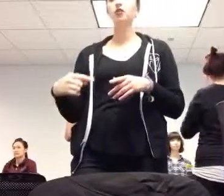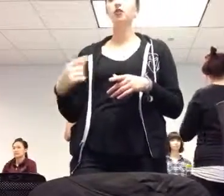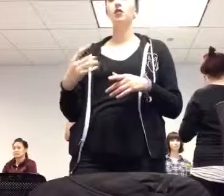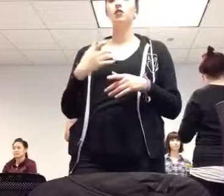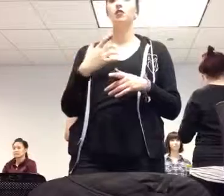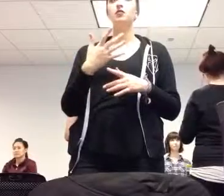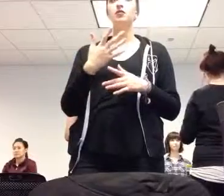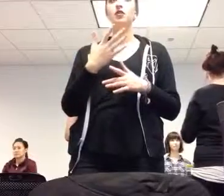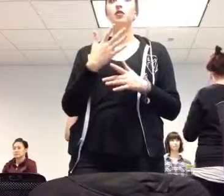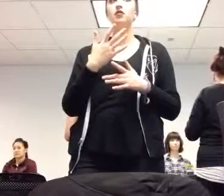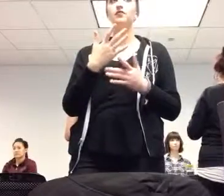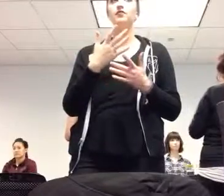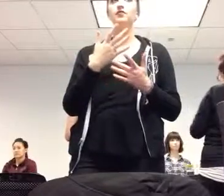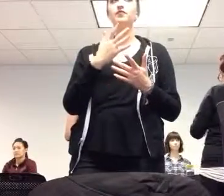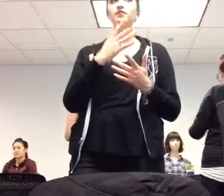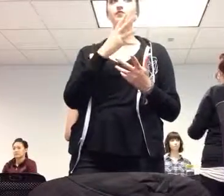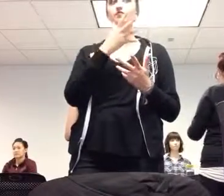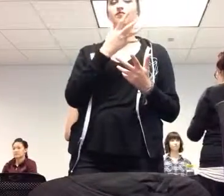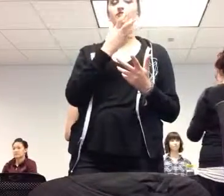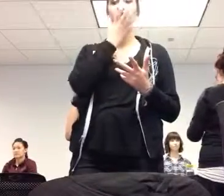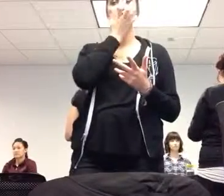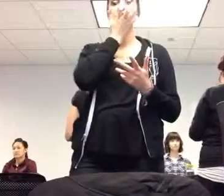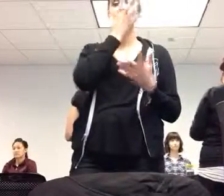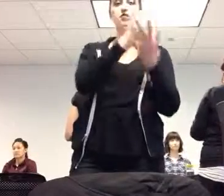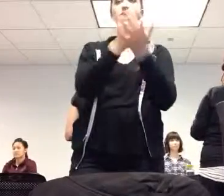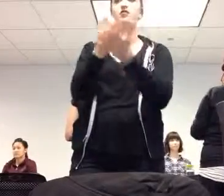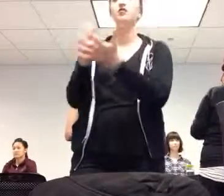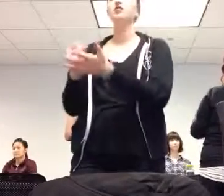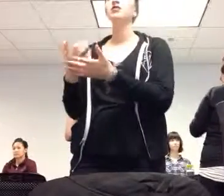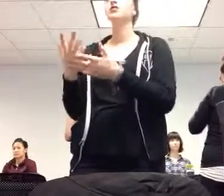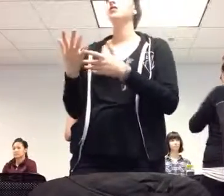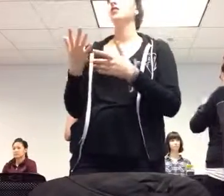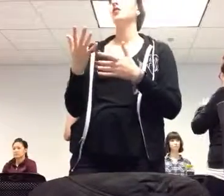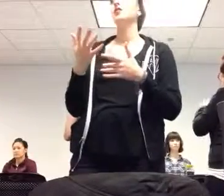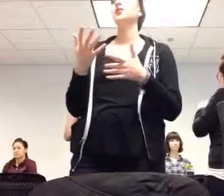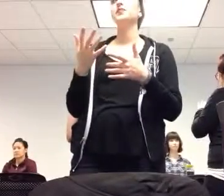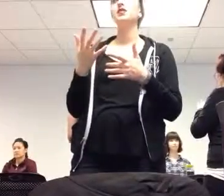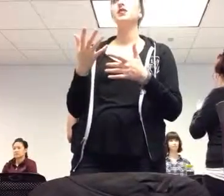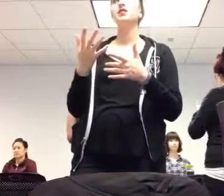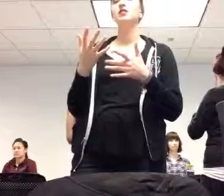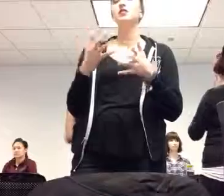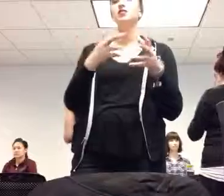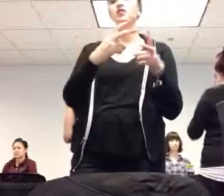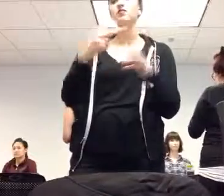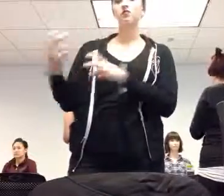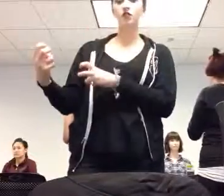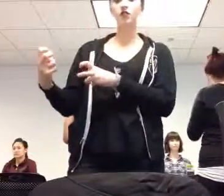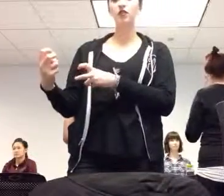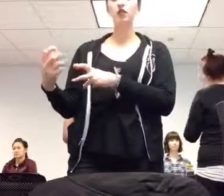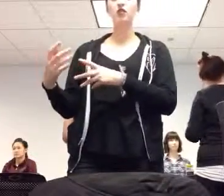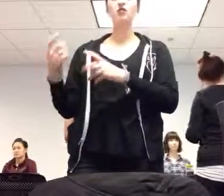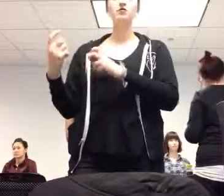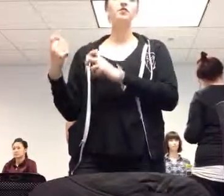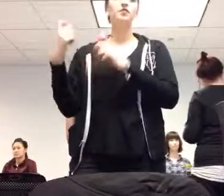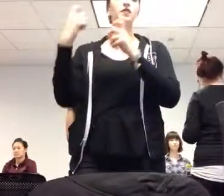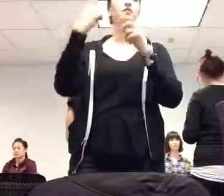Hungary and send back really poor quality gas, which was a terrible quid pro quo.